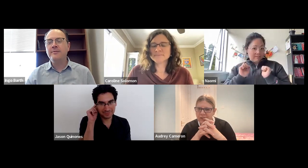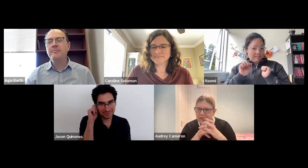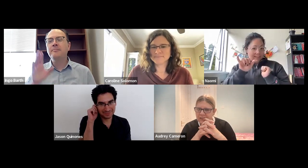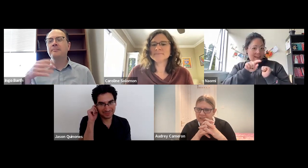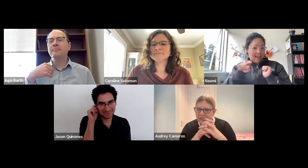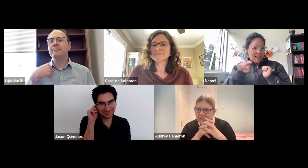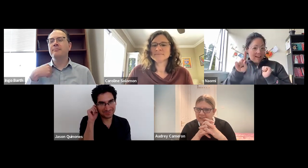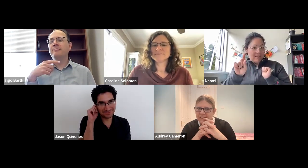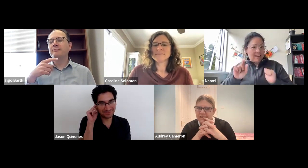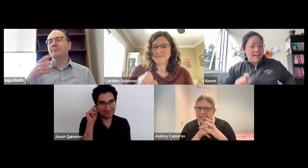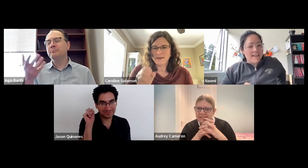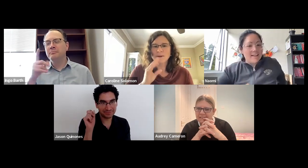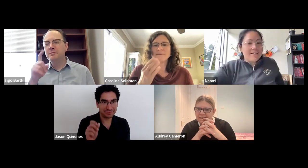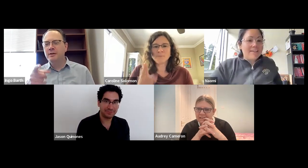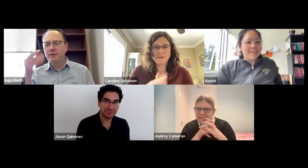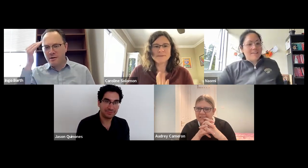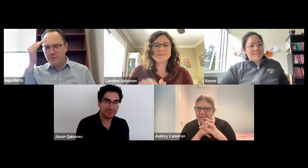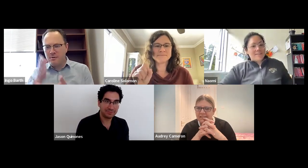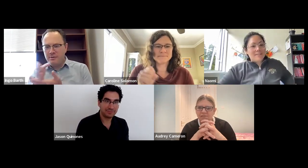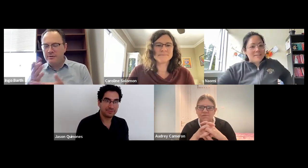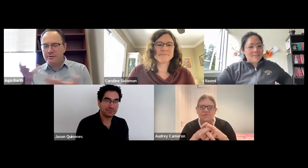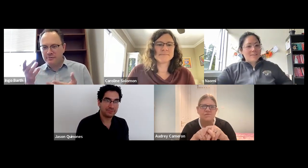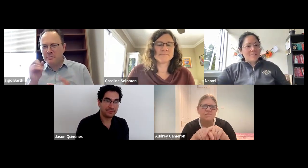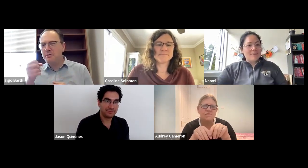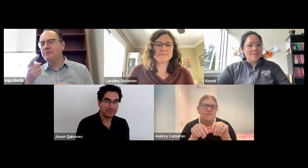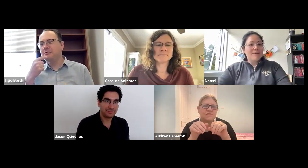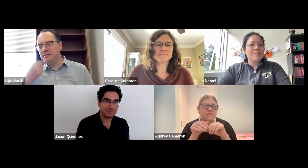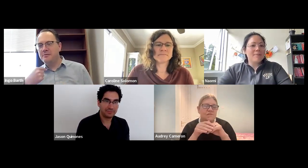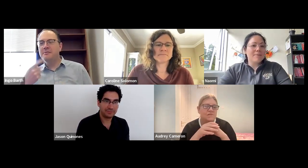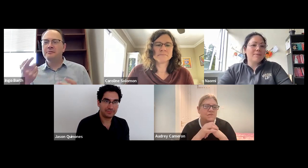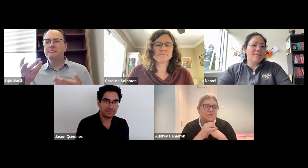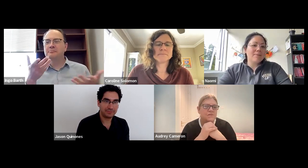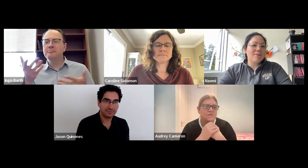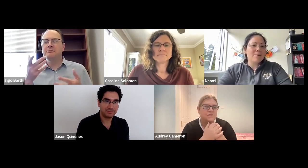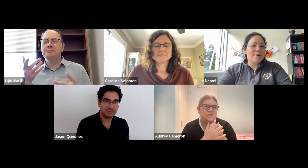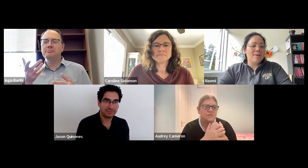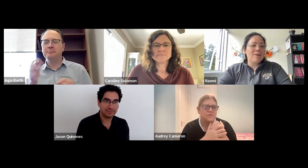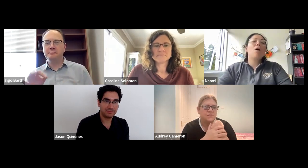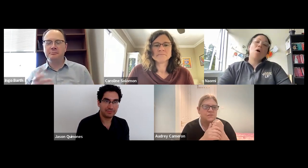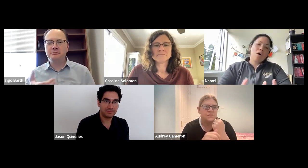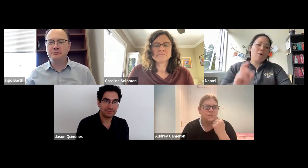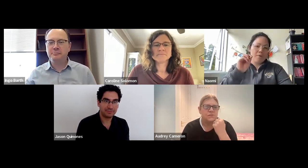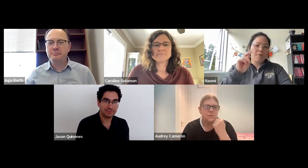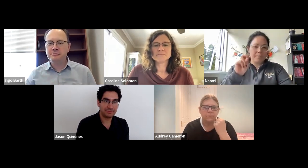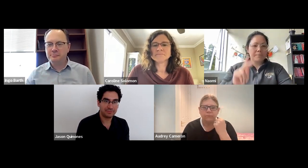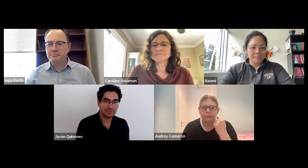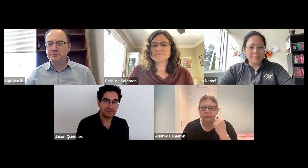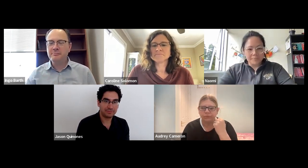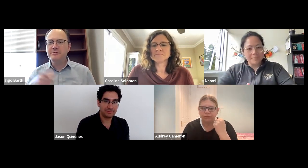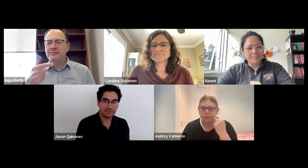is something in biology or chemistry? Right. Yeah. We'll give you a few examples. Okay.